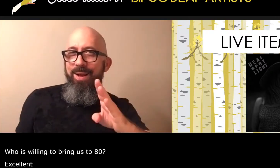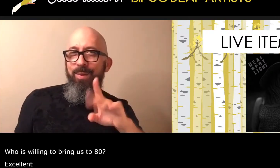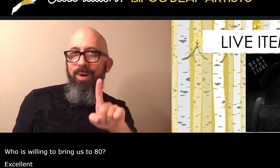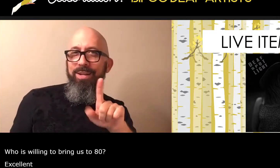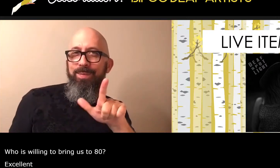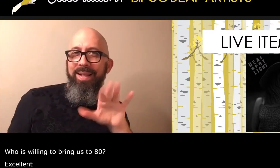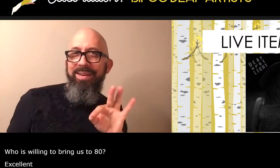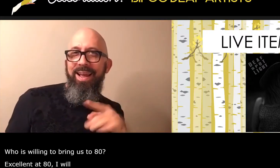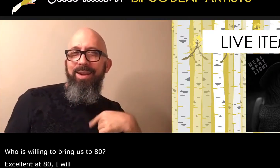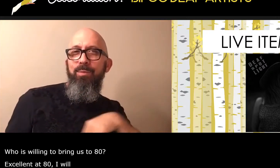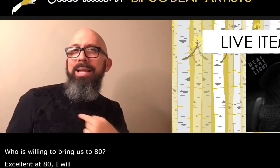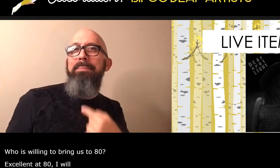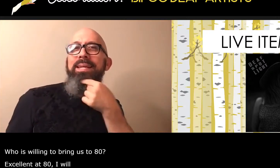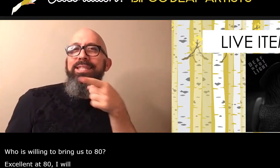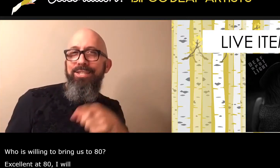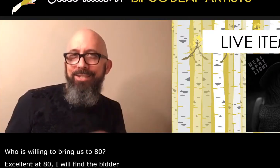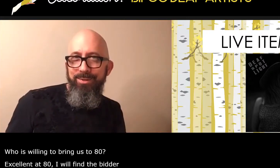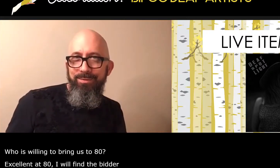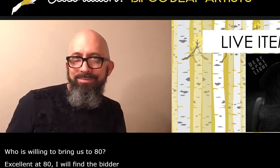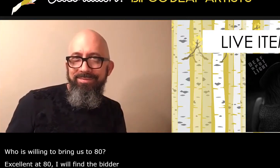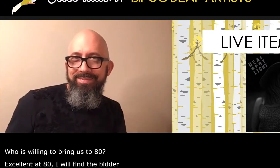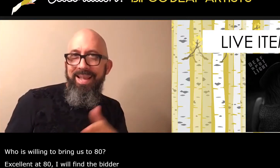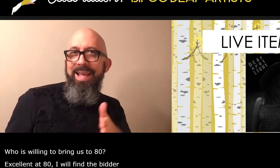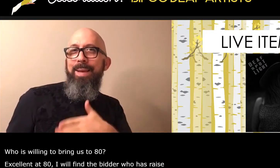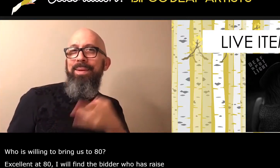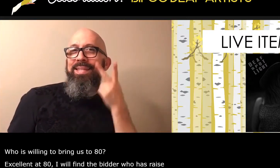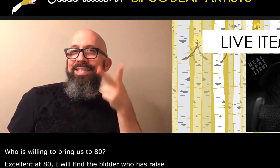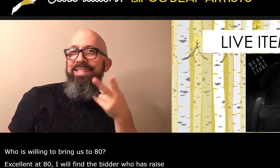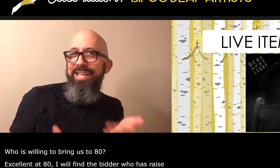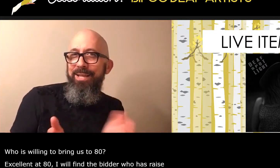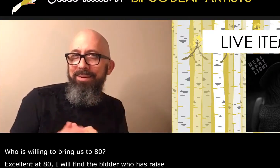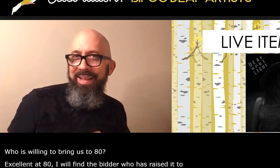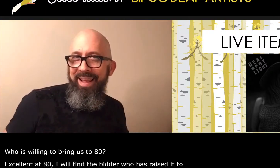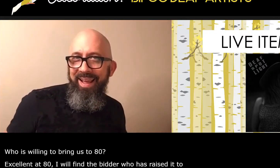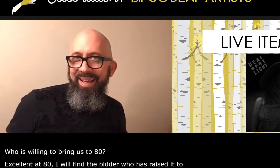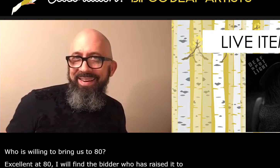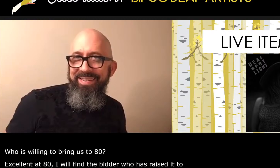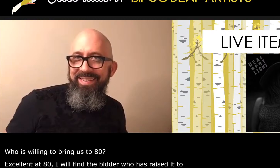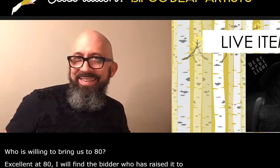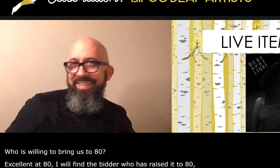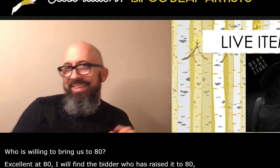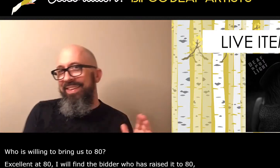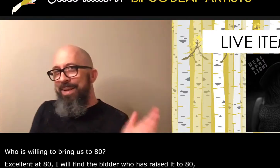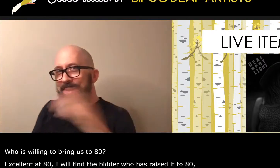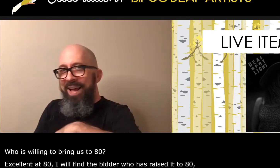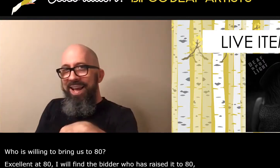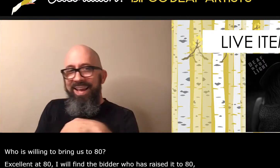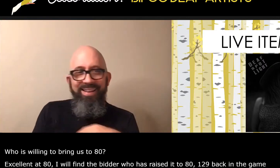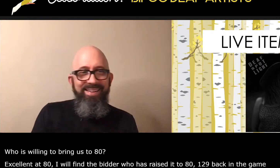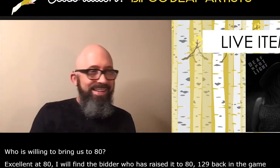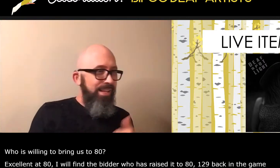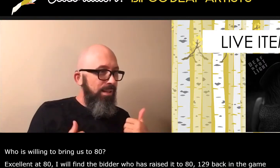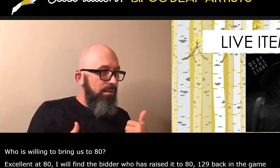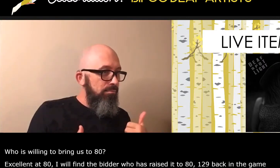129, back in the game. Hello, 129. We missed you. Happy to see you again.